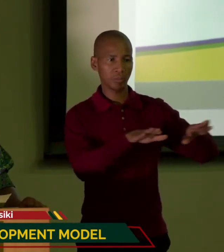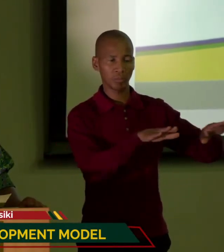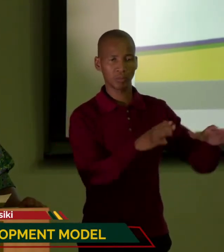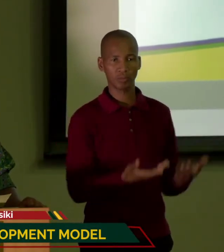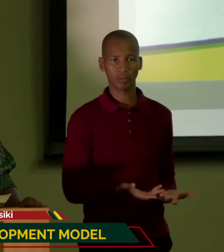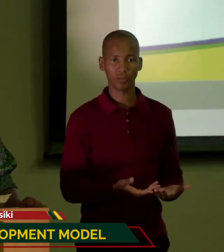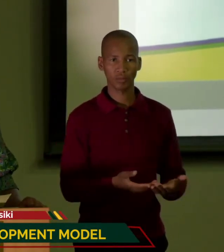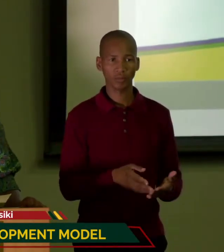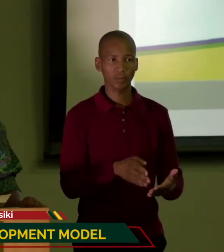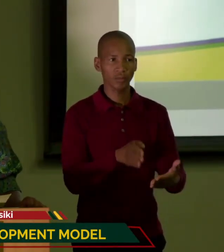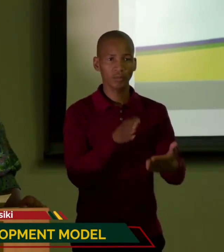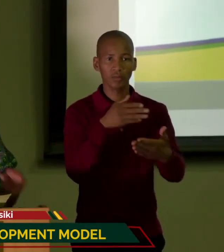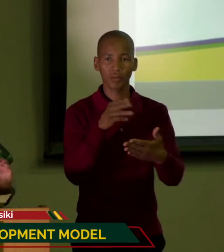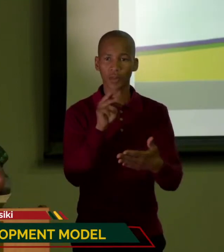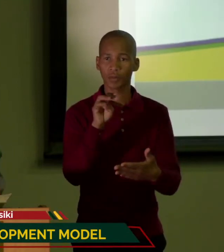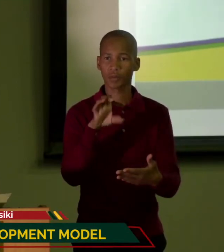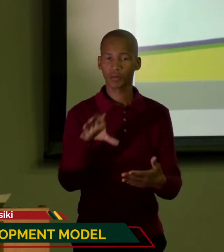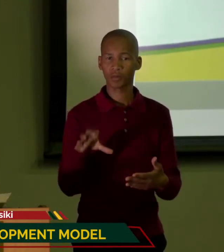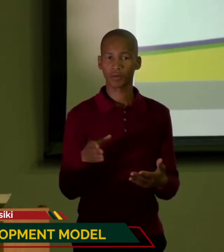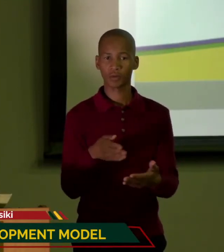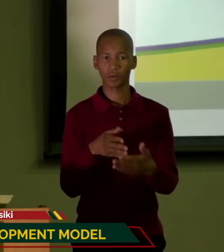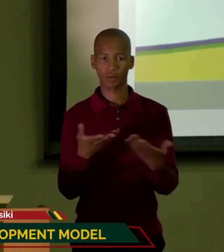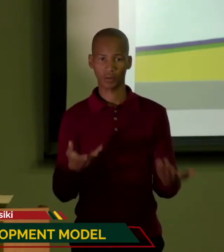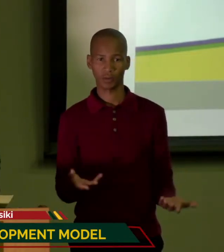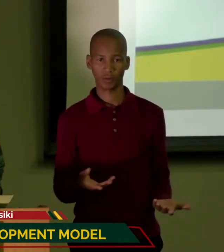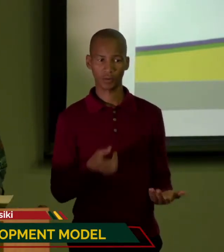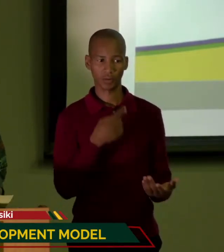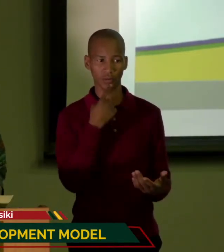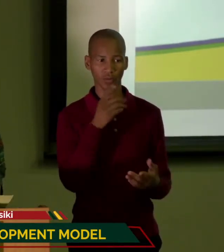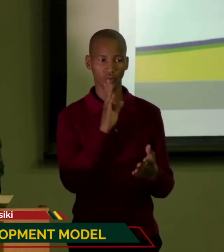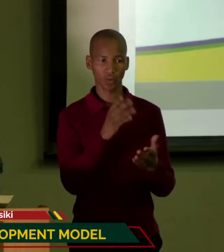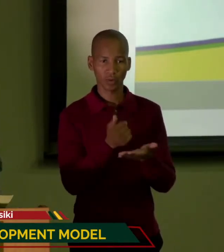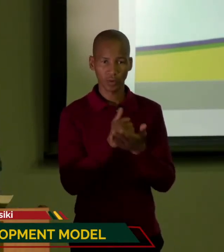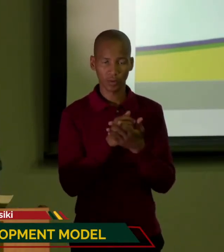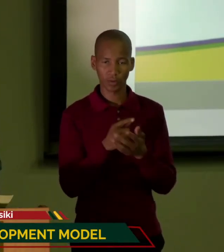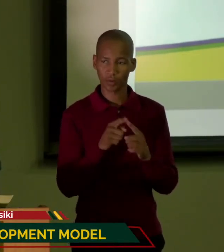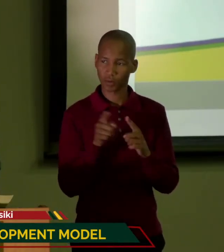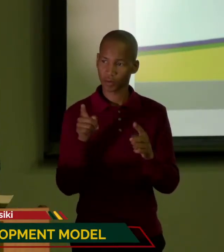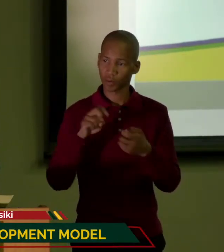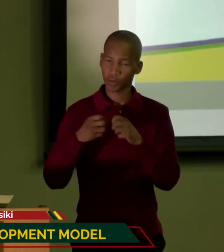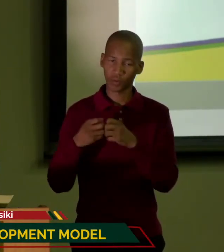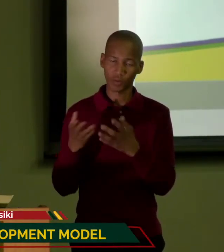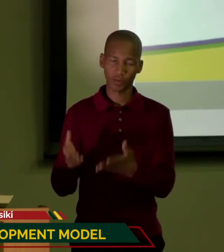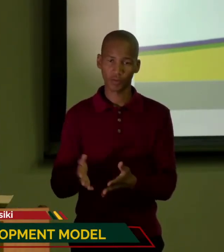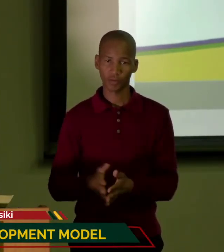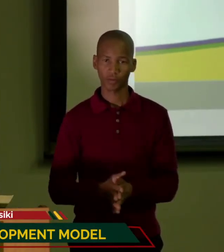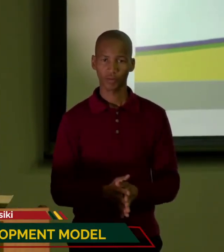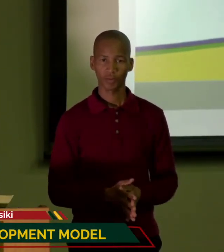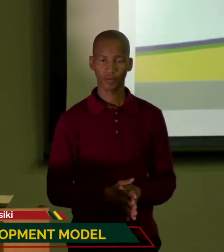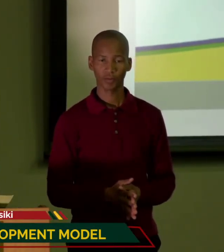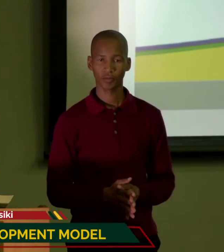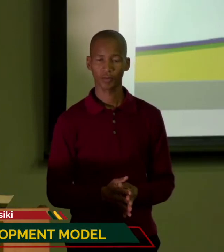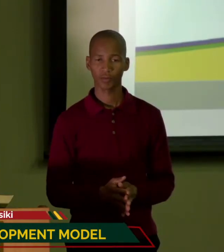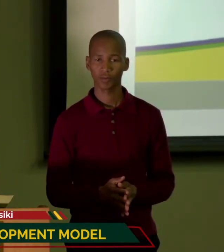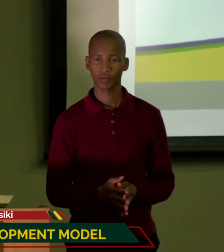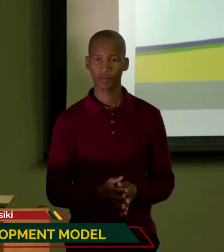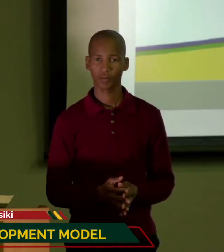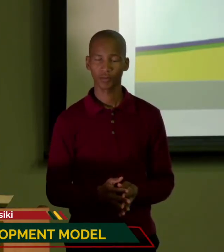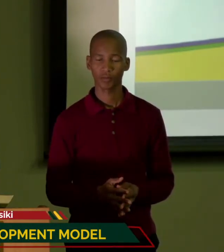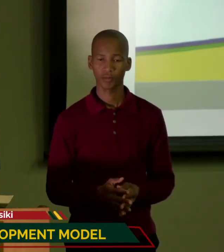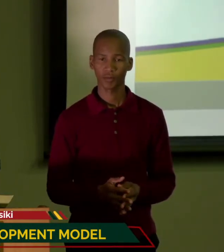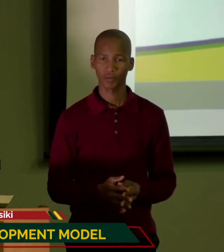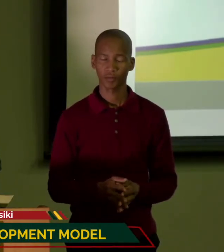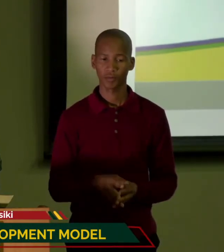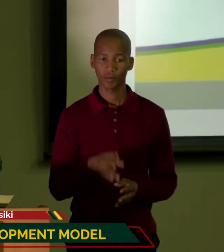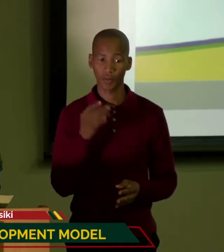Akekho MEC Peters. Better us no disapply. Ngoba yona nto ngingeke sifuna